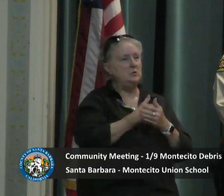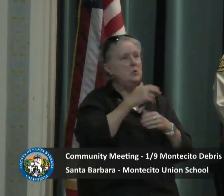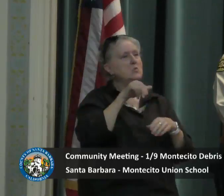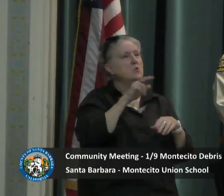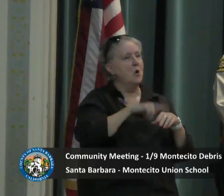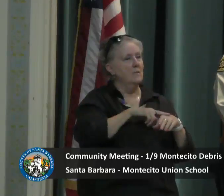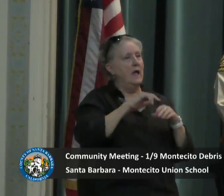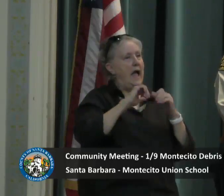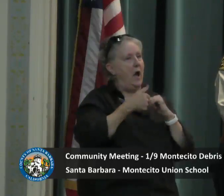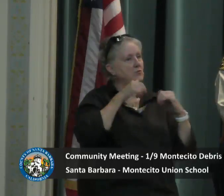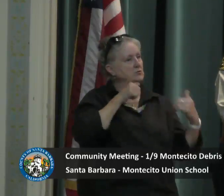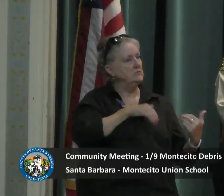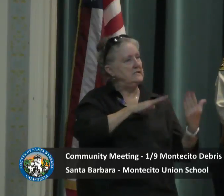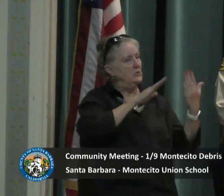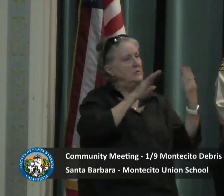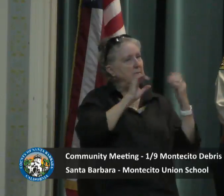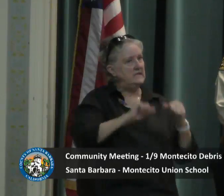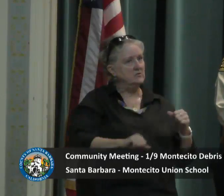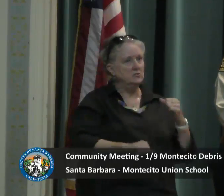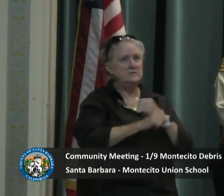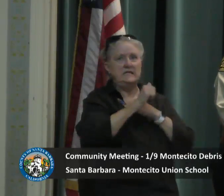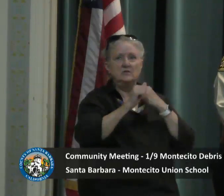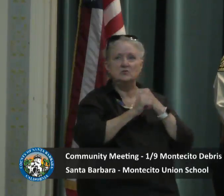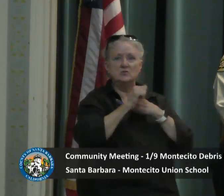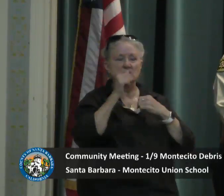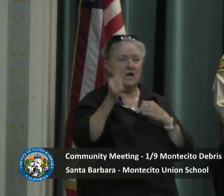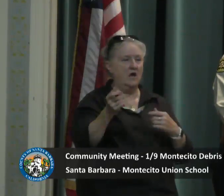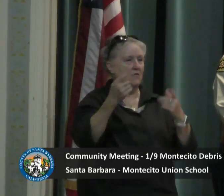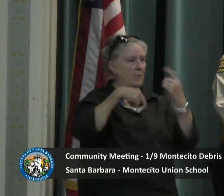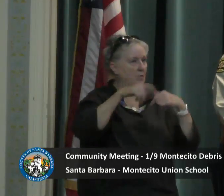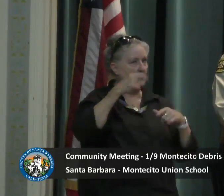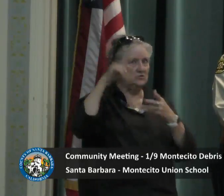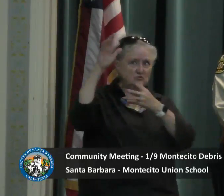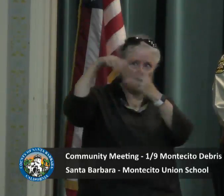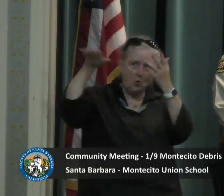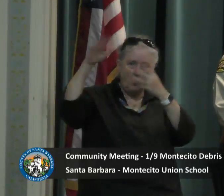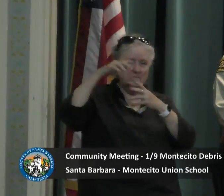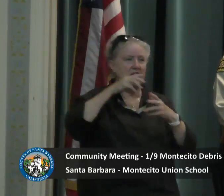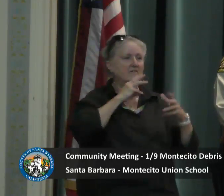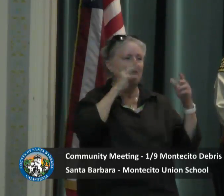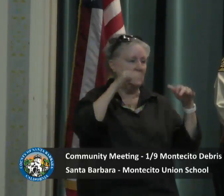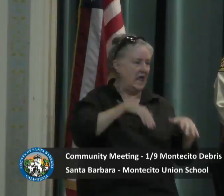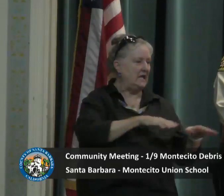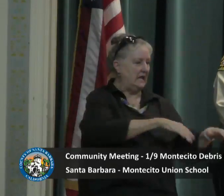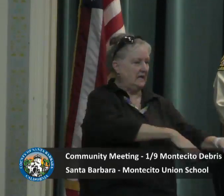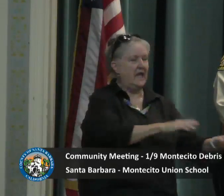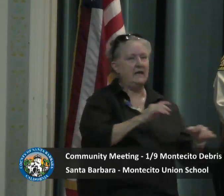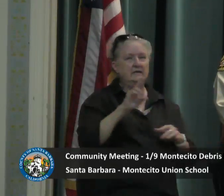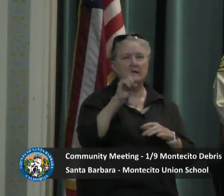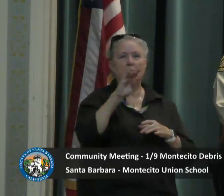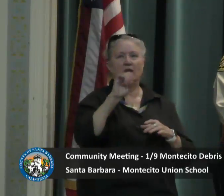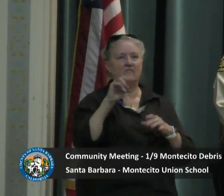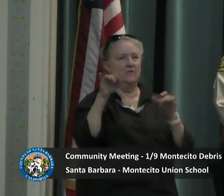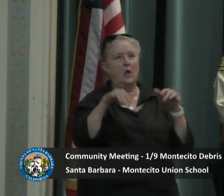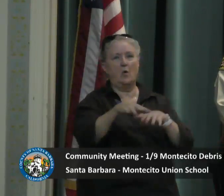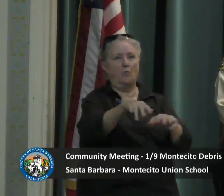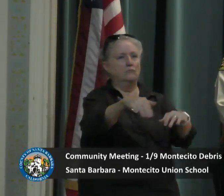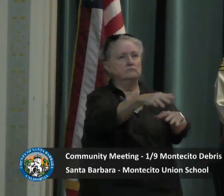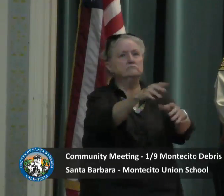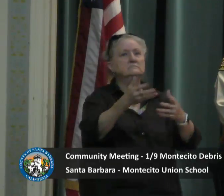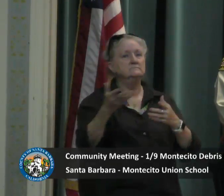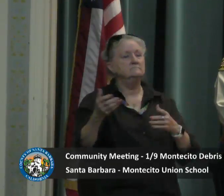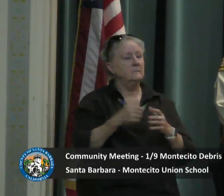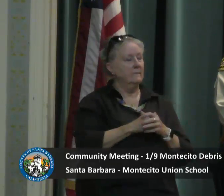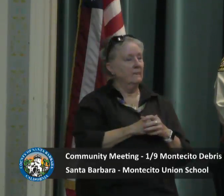must deal with potential dangers of approaching storms, resulting in flooding and debris flow. Everyone's